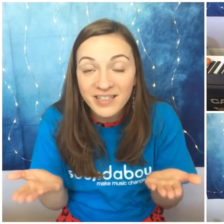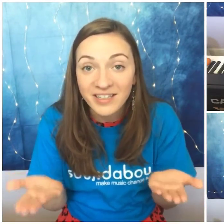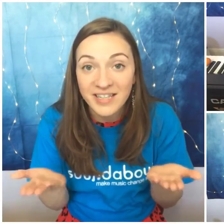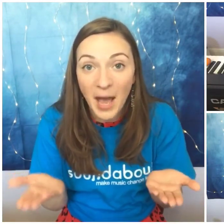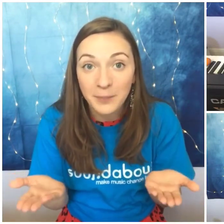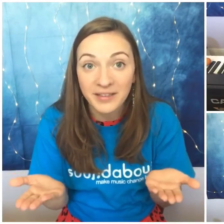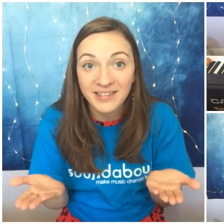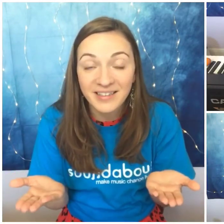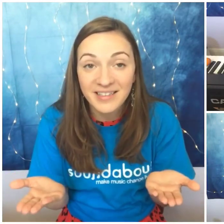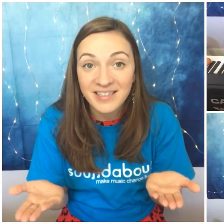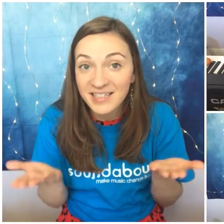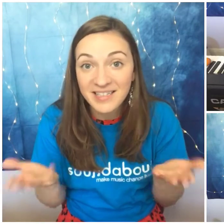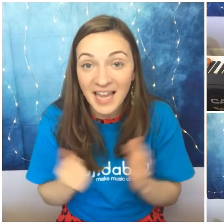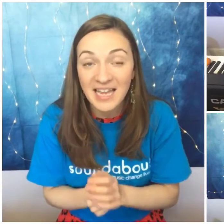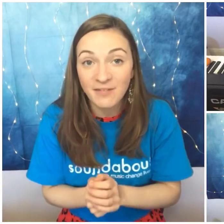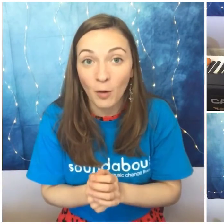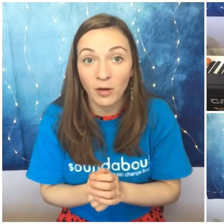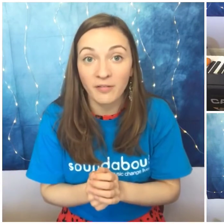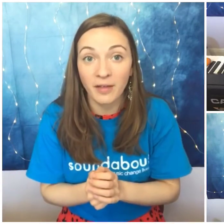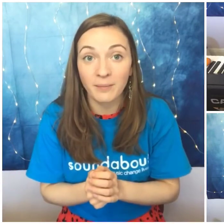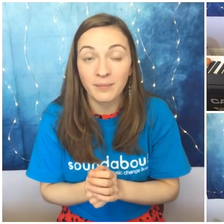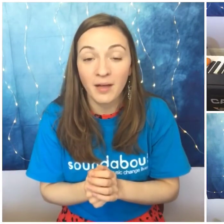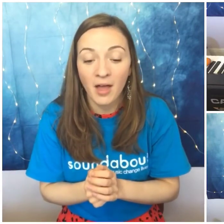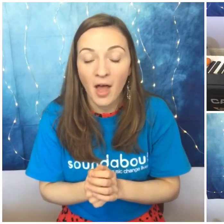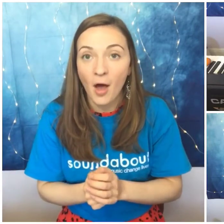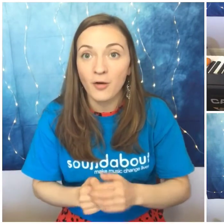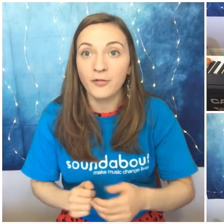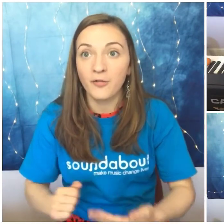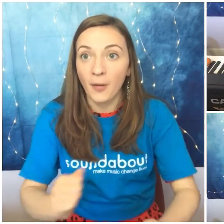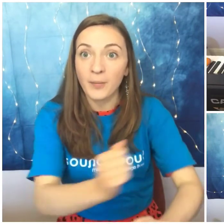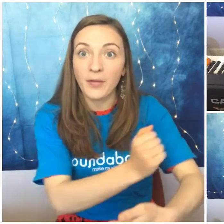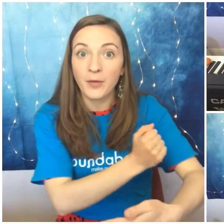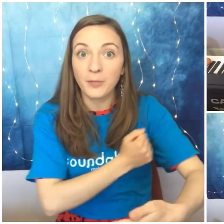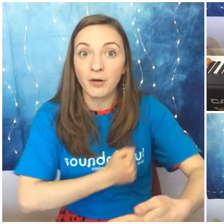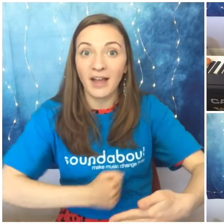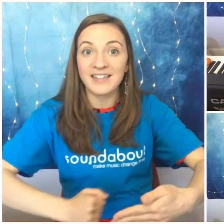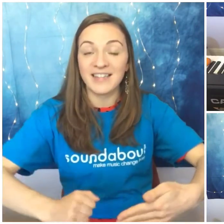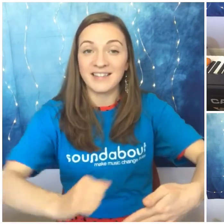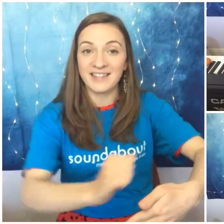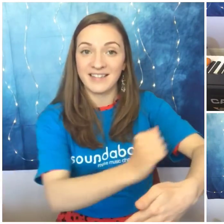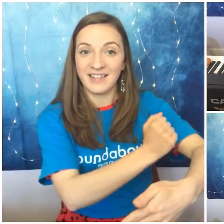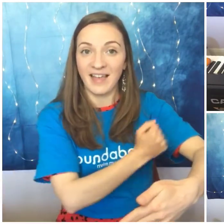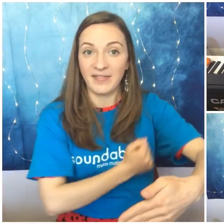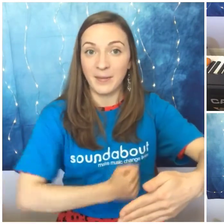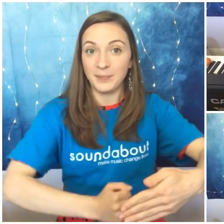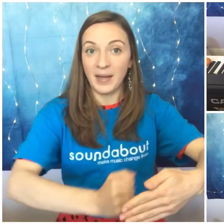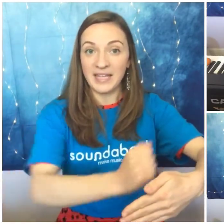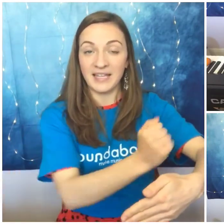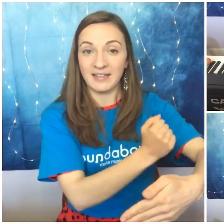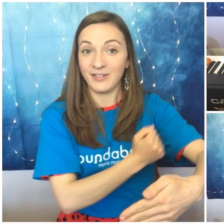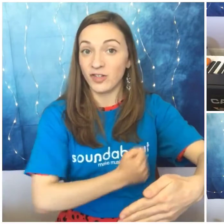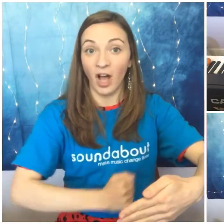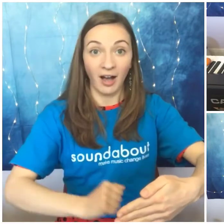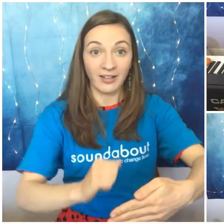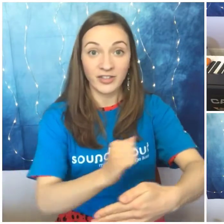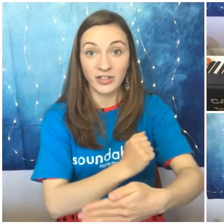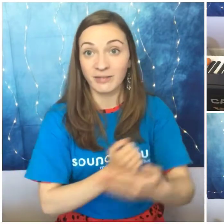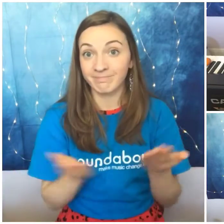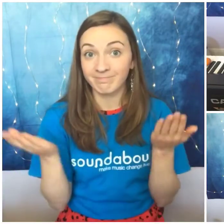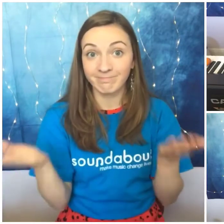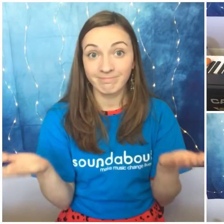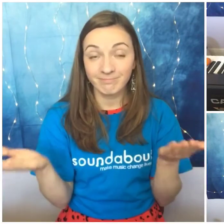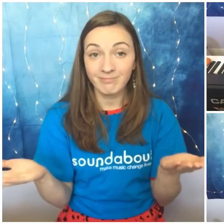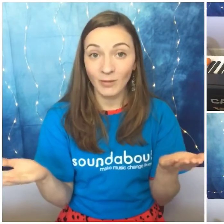What could happen to save all of them from the prices that the bakers